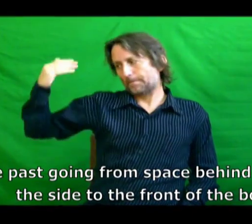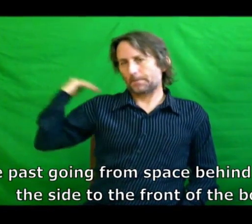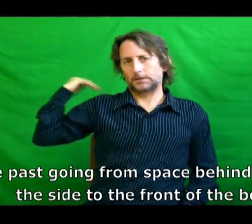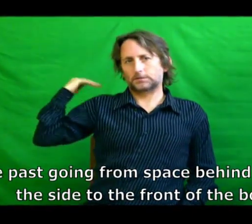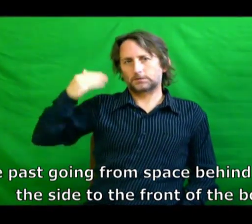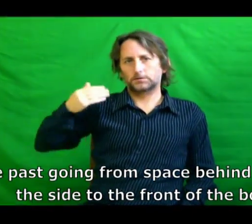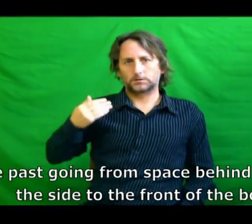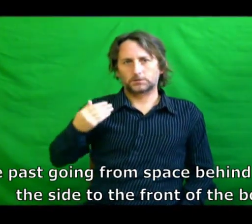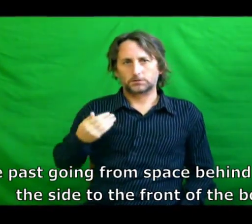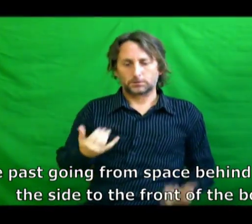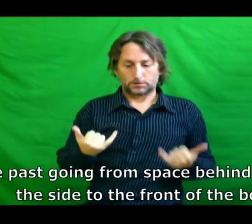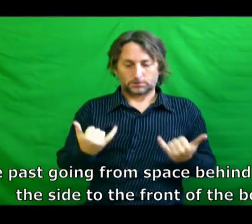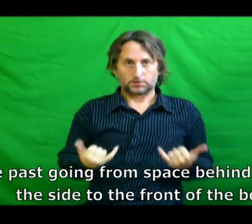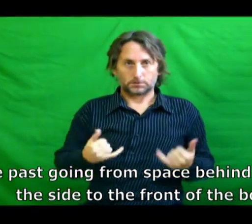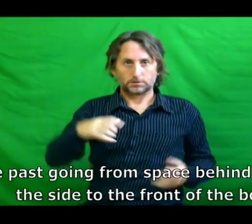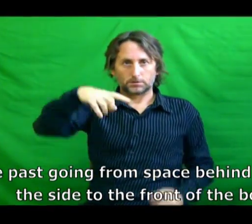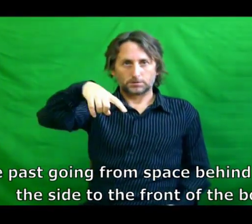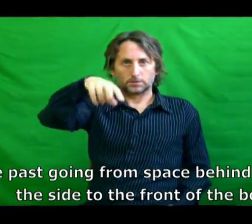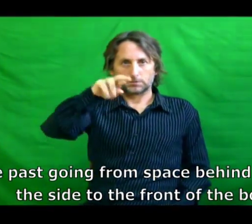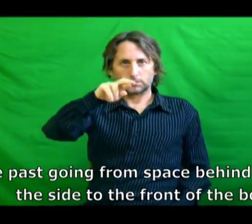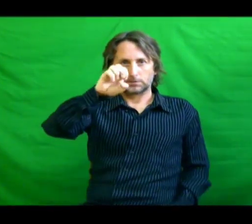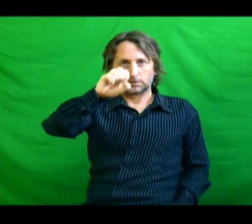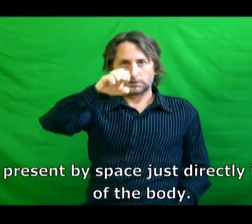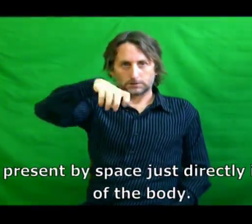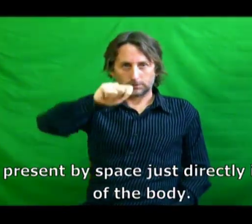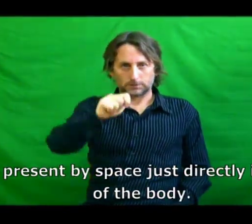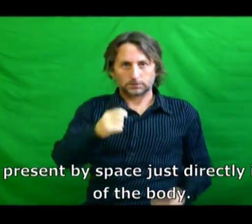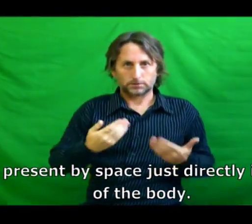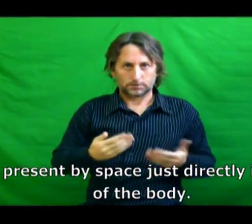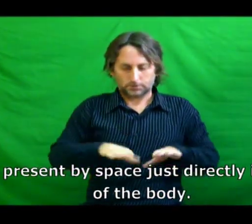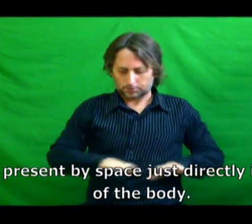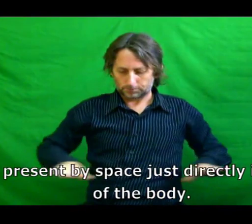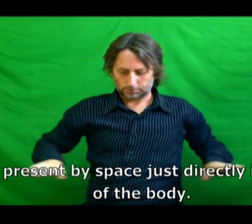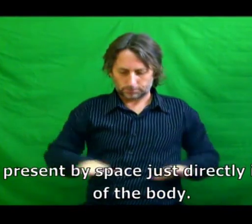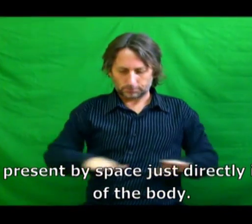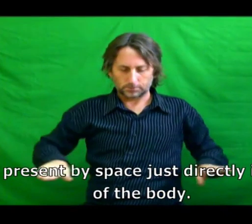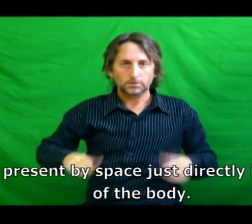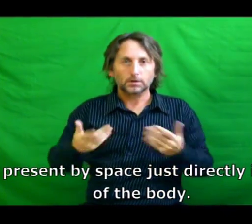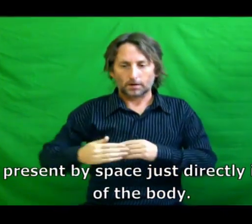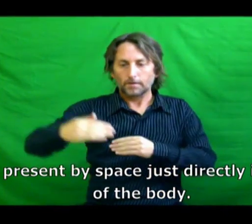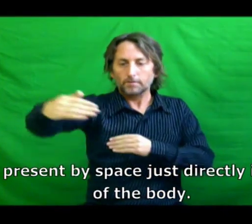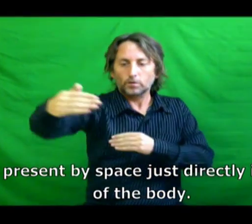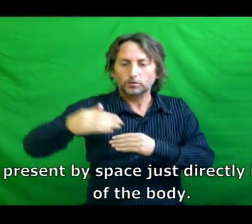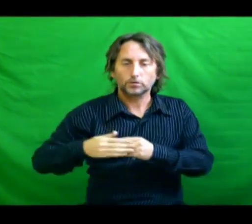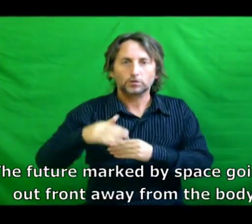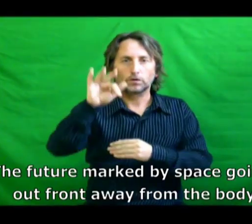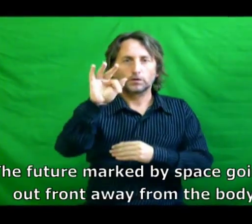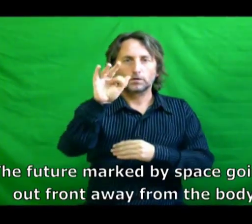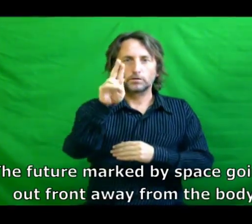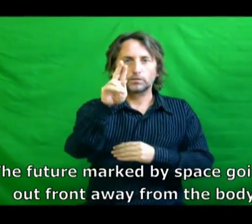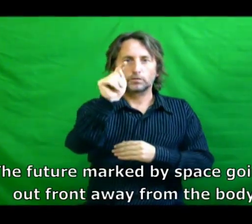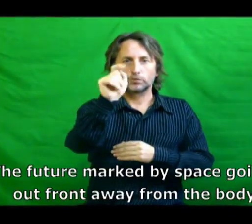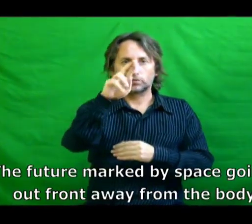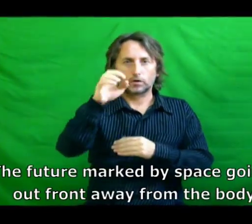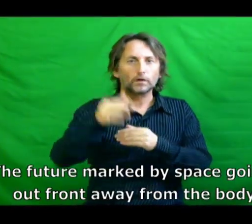The past, going from space behind through the side to the front of the body. The present by space just directly in front of the